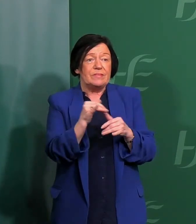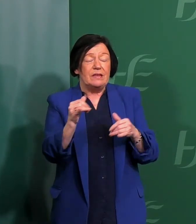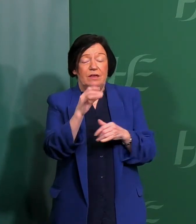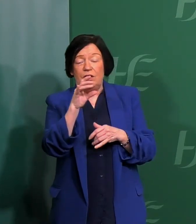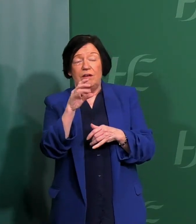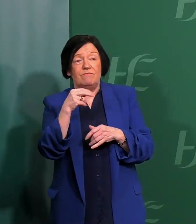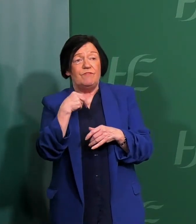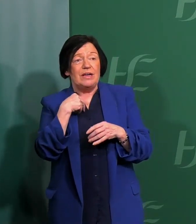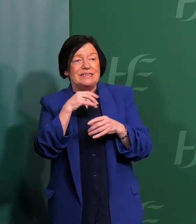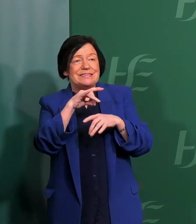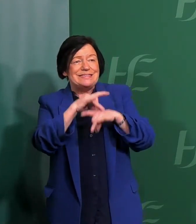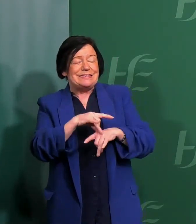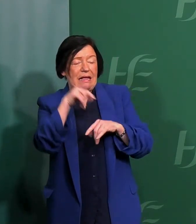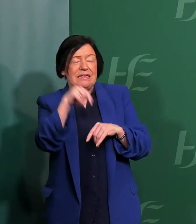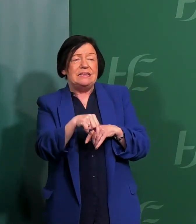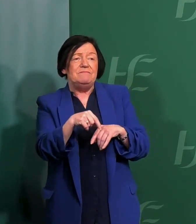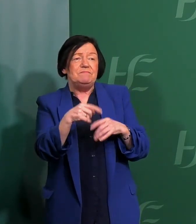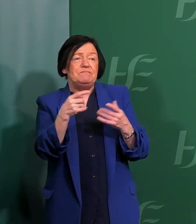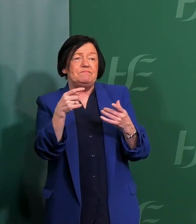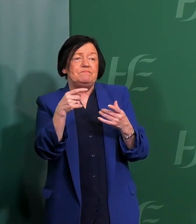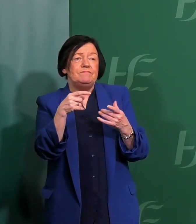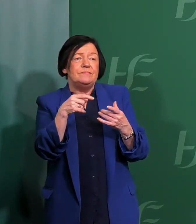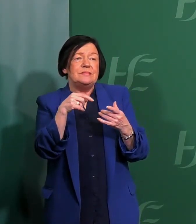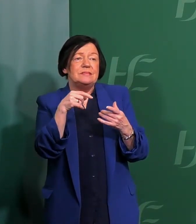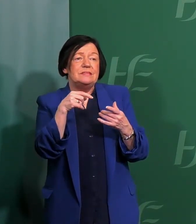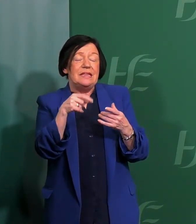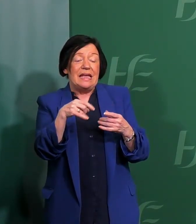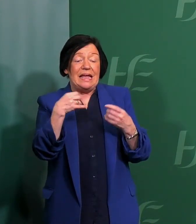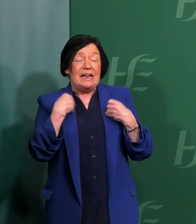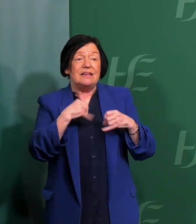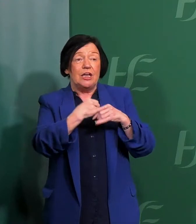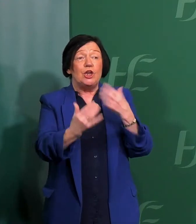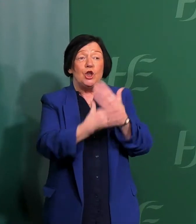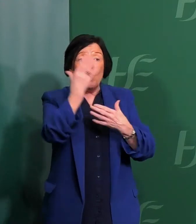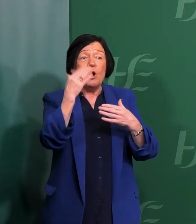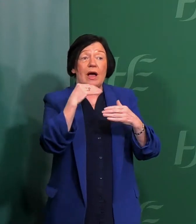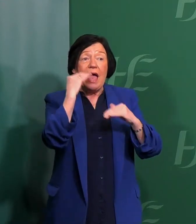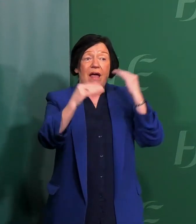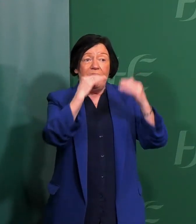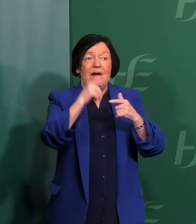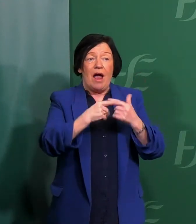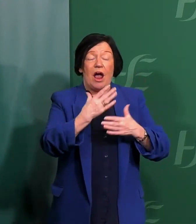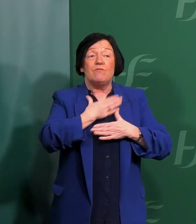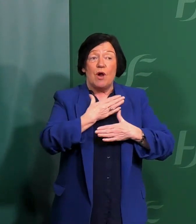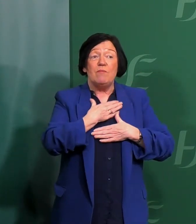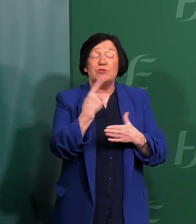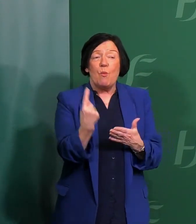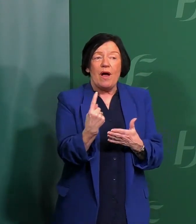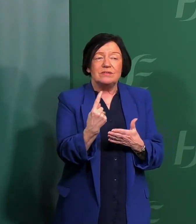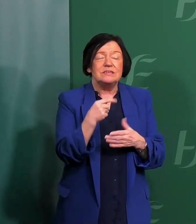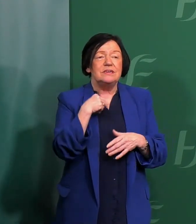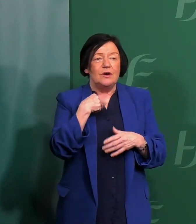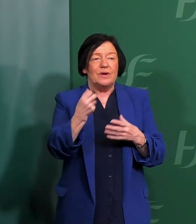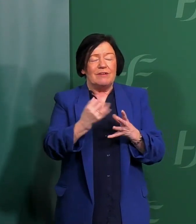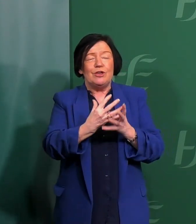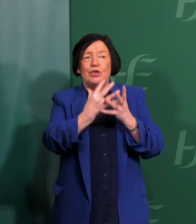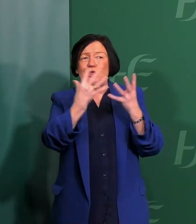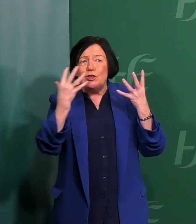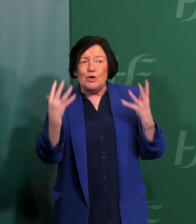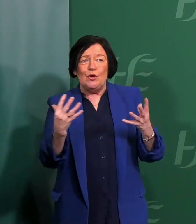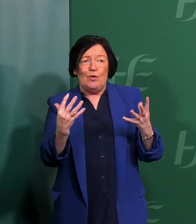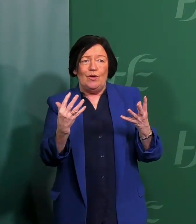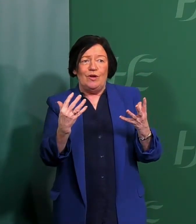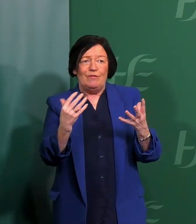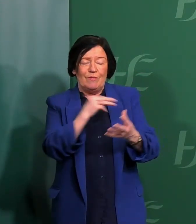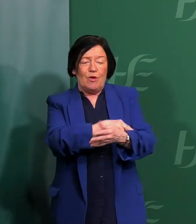chronic. The commonest conditions in young adults are chronic respiratory ones. So we have a huge burden of